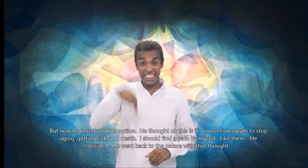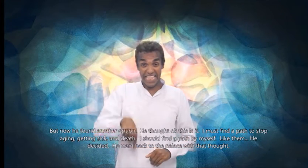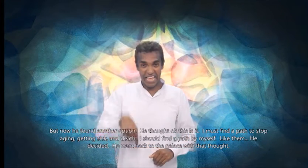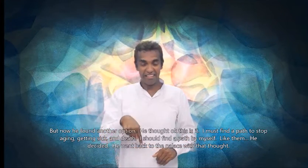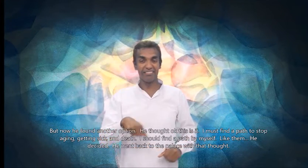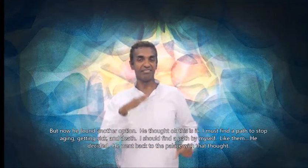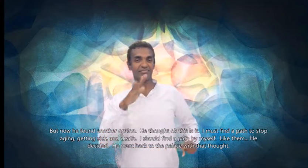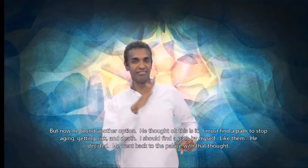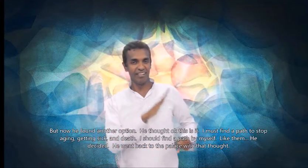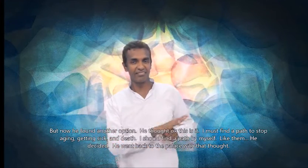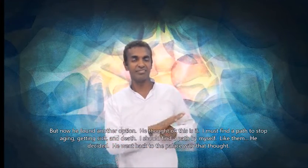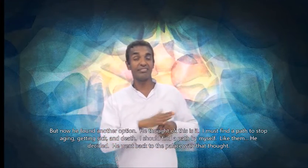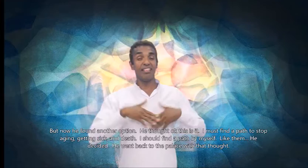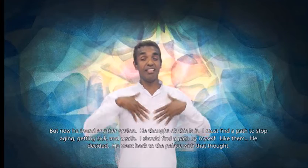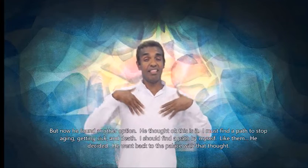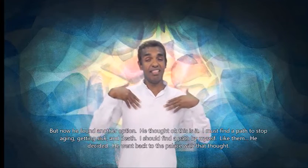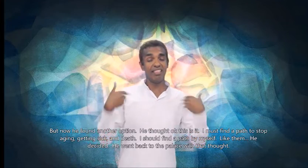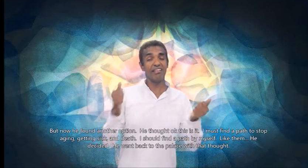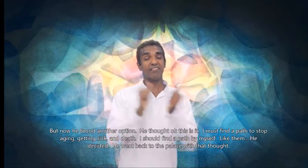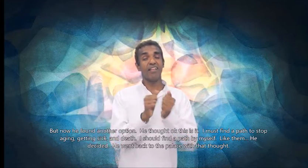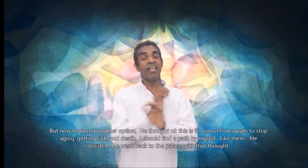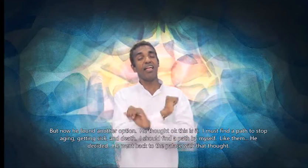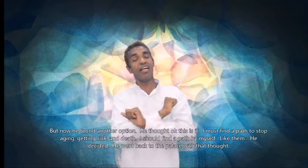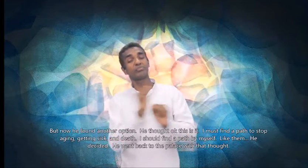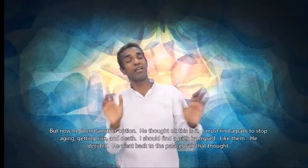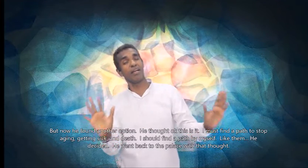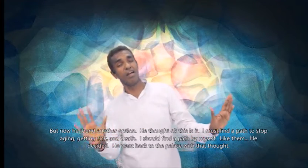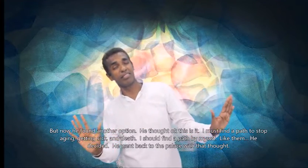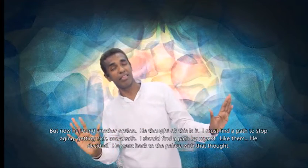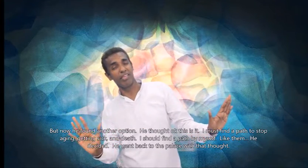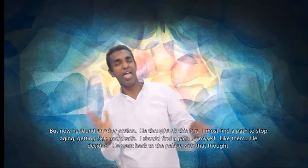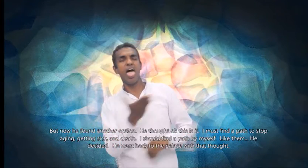he decided. He went back to the palace with that thought.